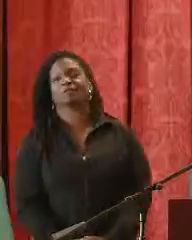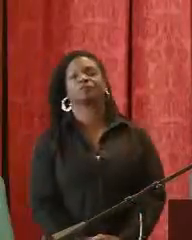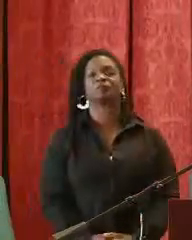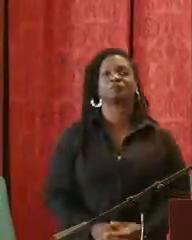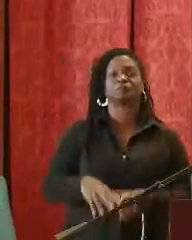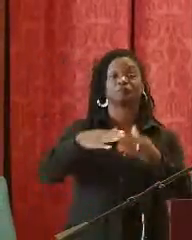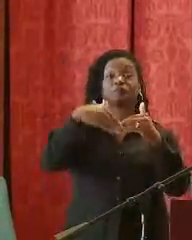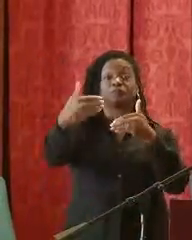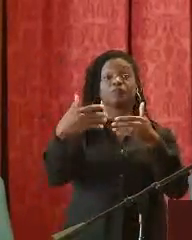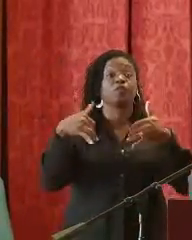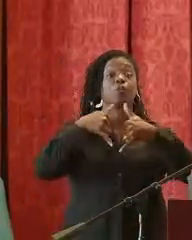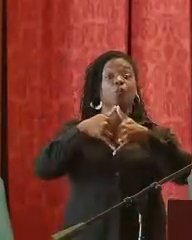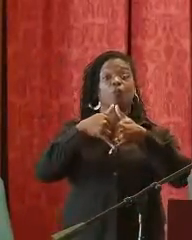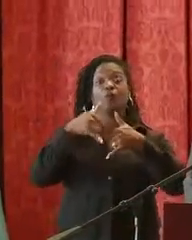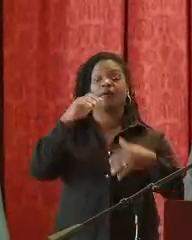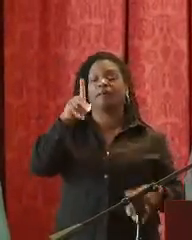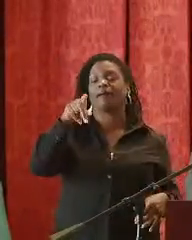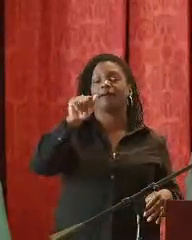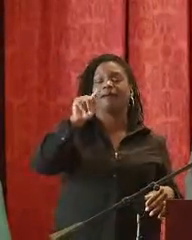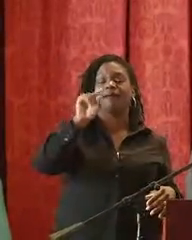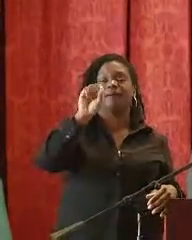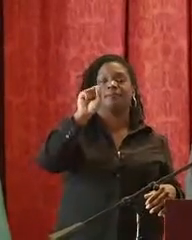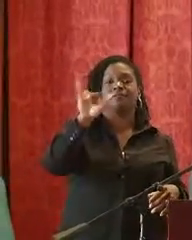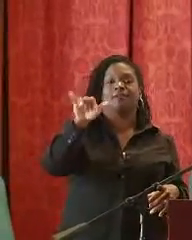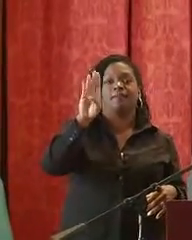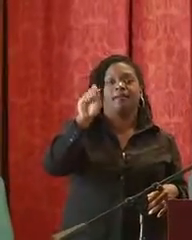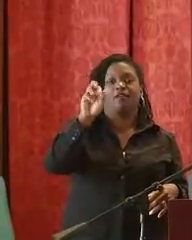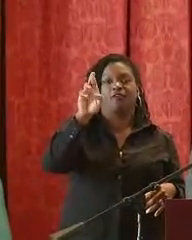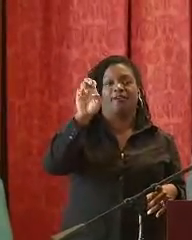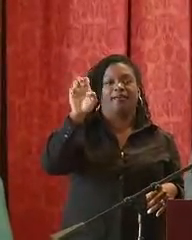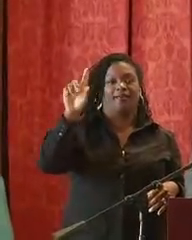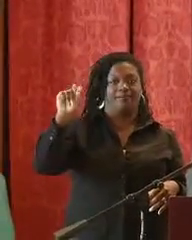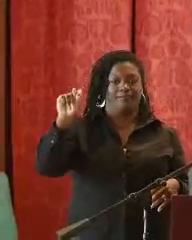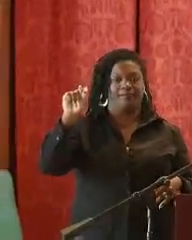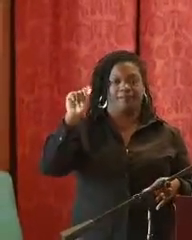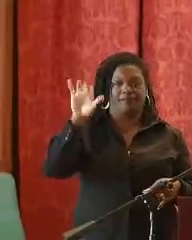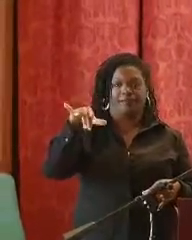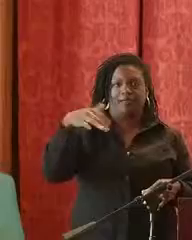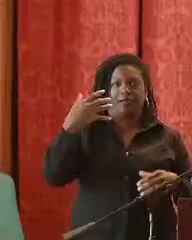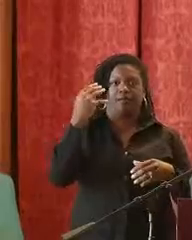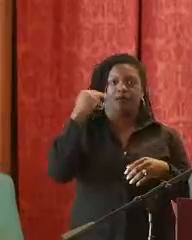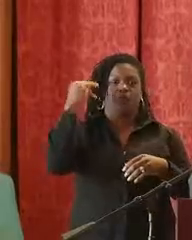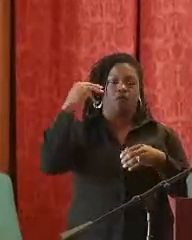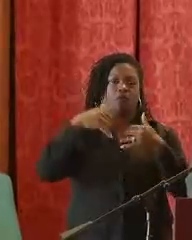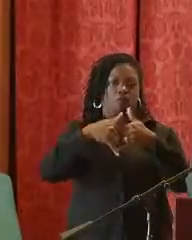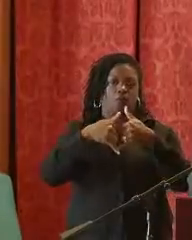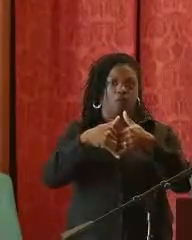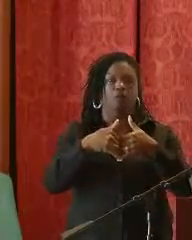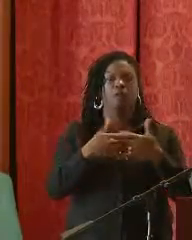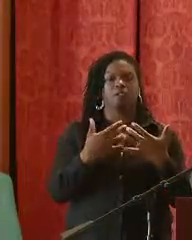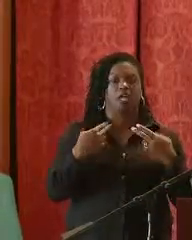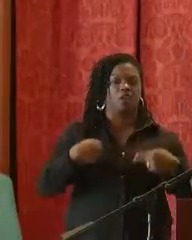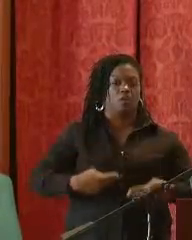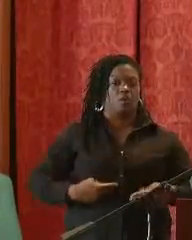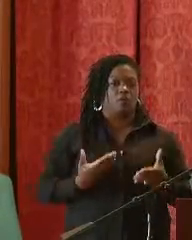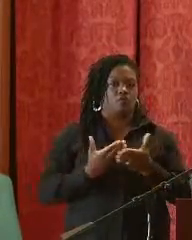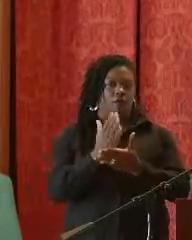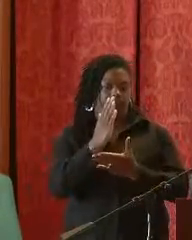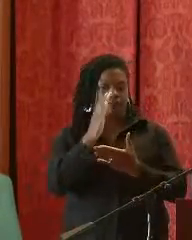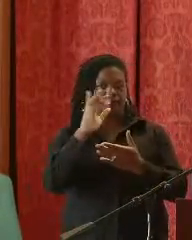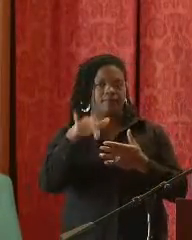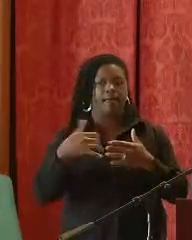The next award is the Patsy Barrett Memorial Award. Patsy Barrett was a human rights activist, and she initiated the Gold Awards